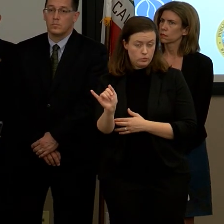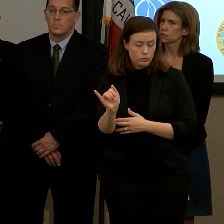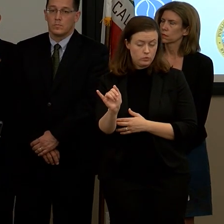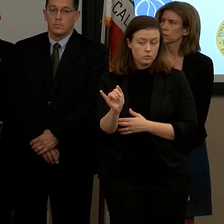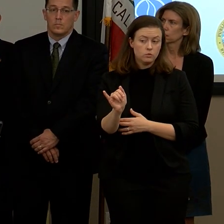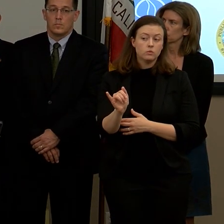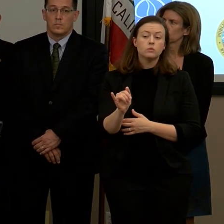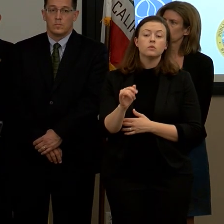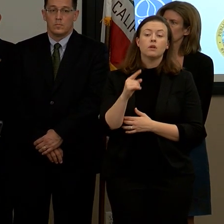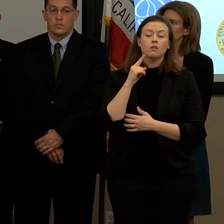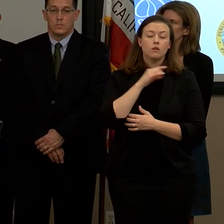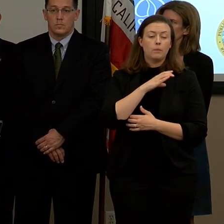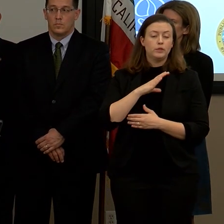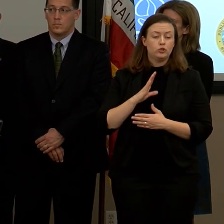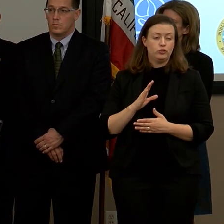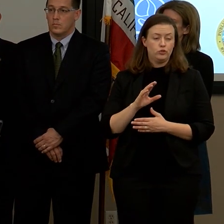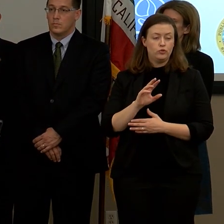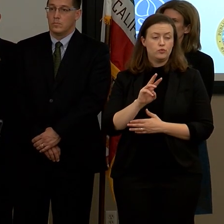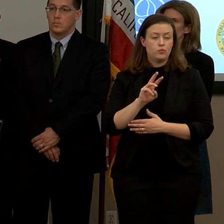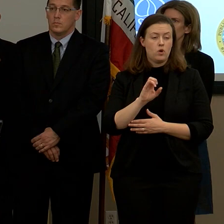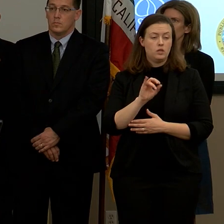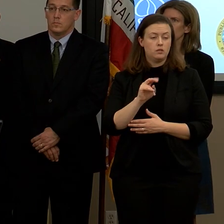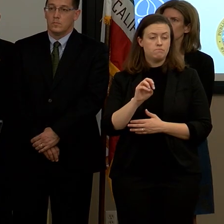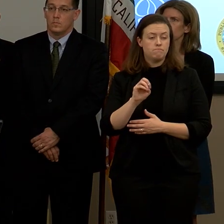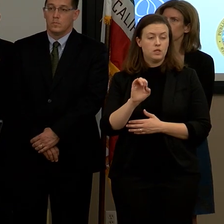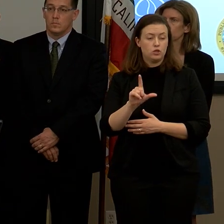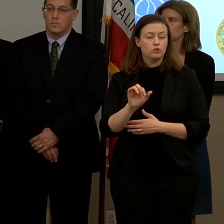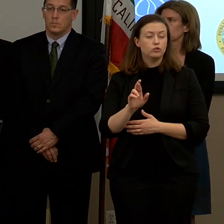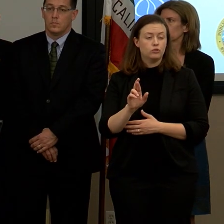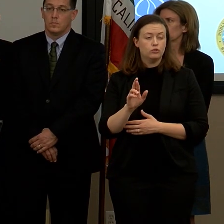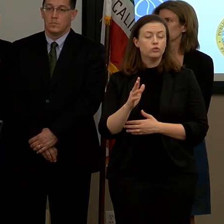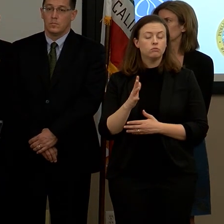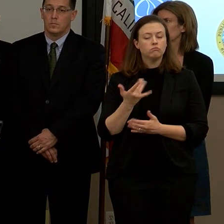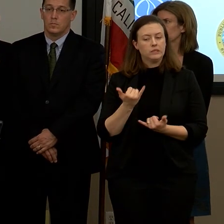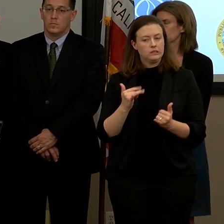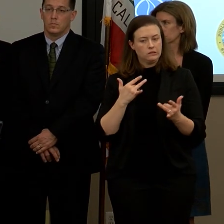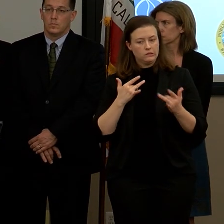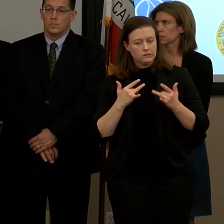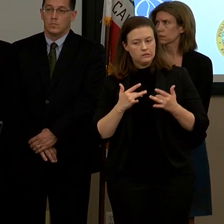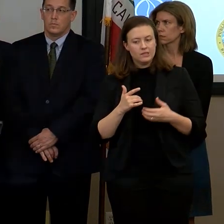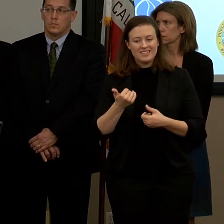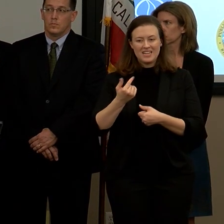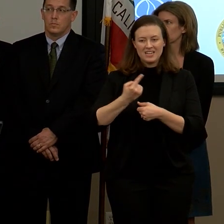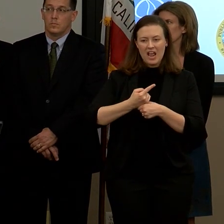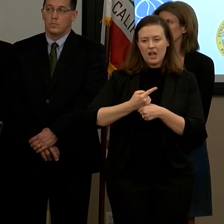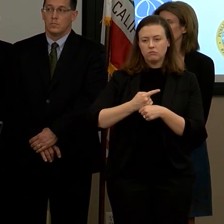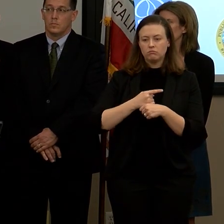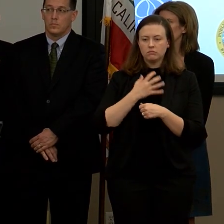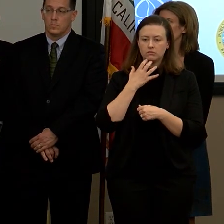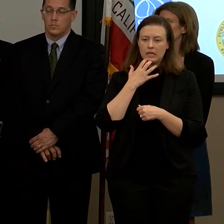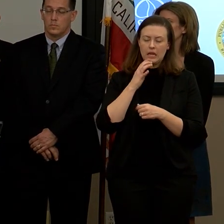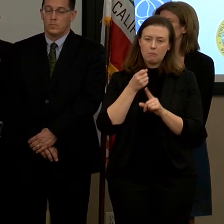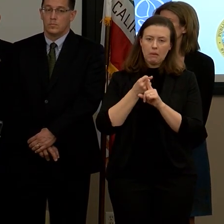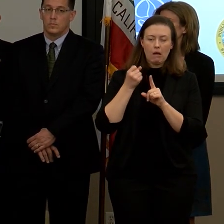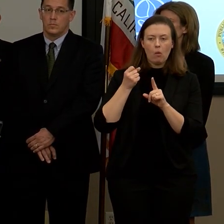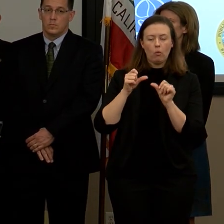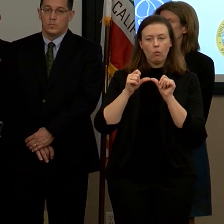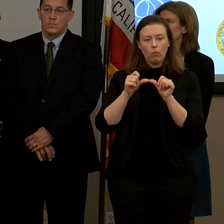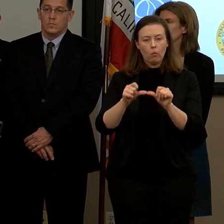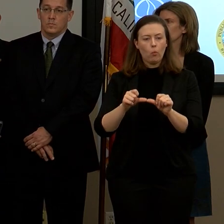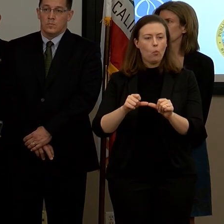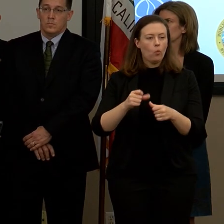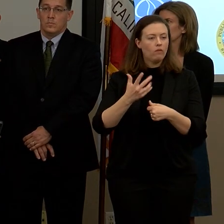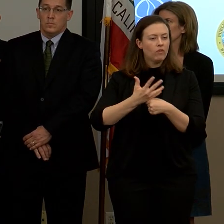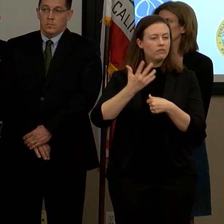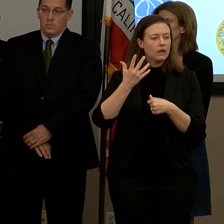I think Commissioner Weissmiller has pointed out, we still have concerns. The 10-day heat storm or the 3-5-day